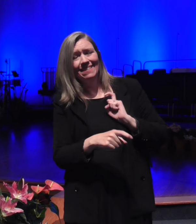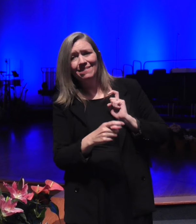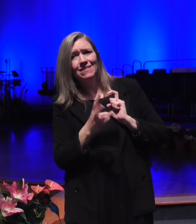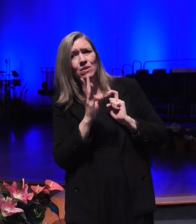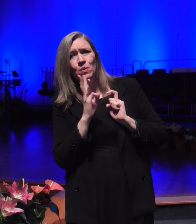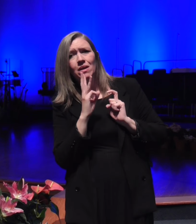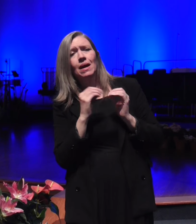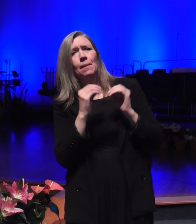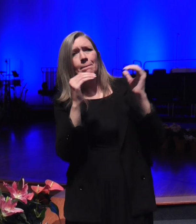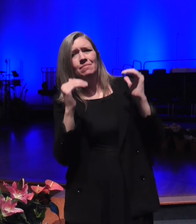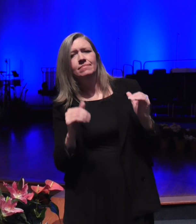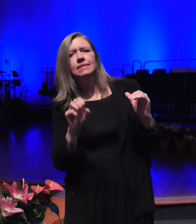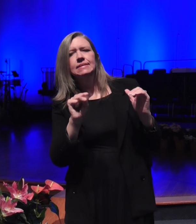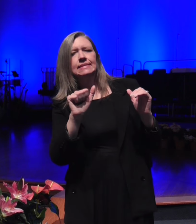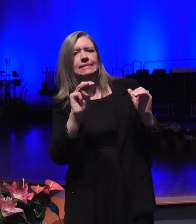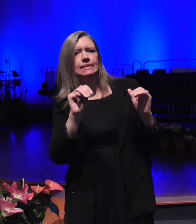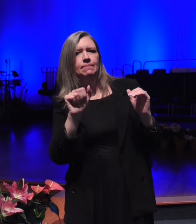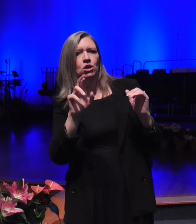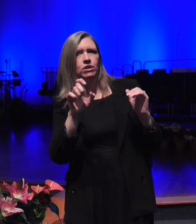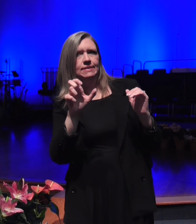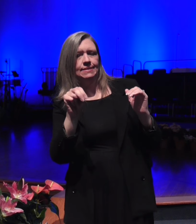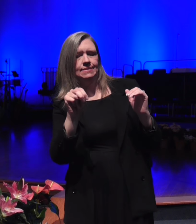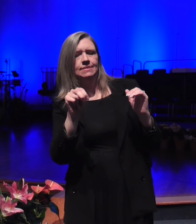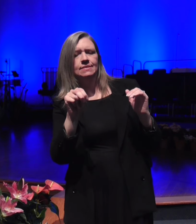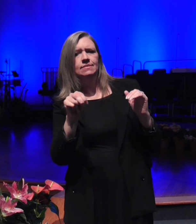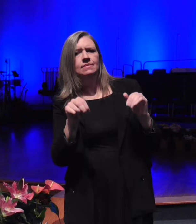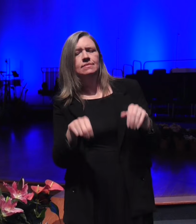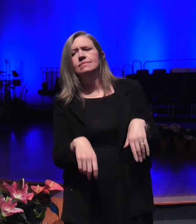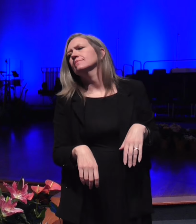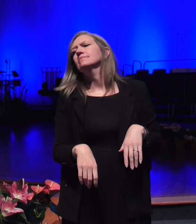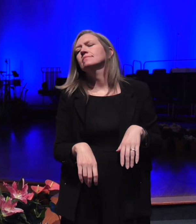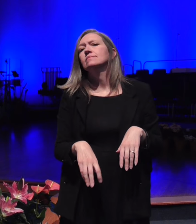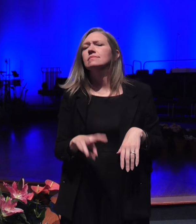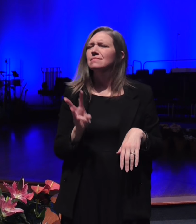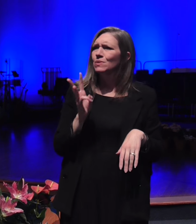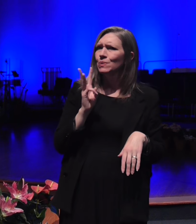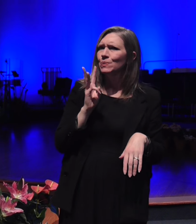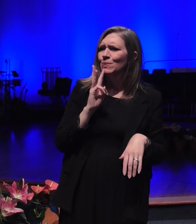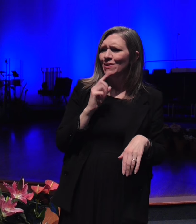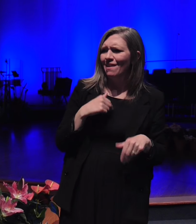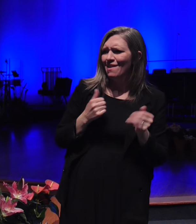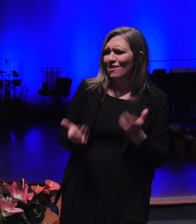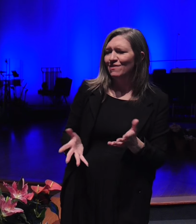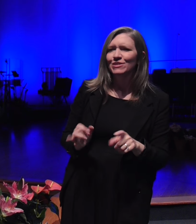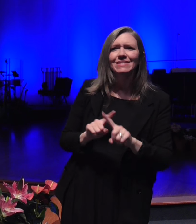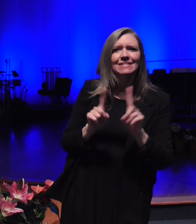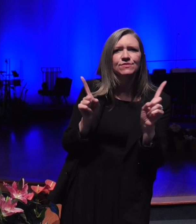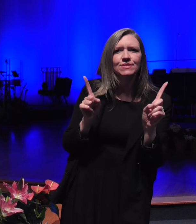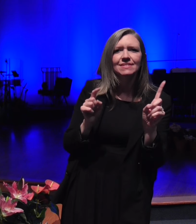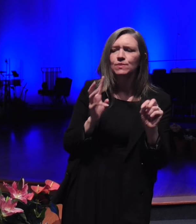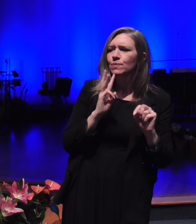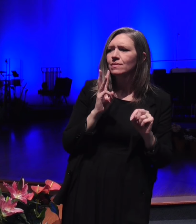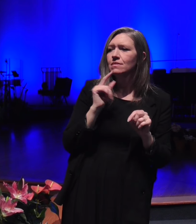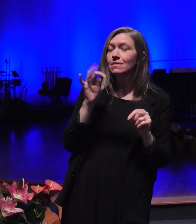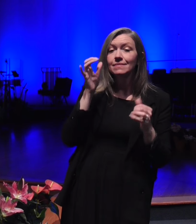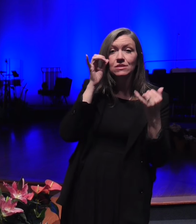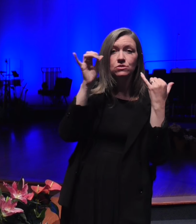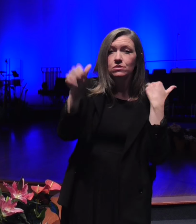lower class. The water that I offer you is different, he says. It is the water of eternal